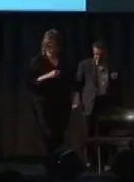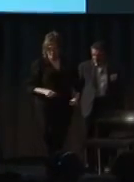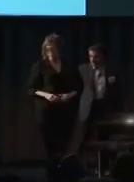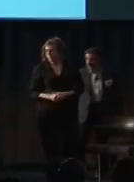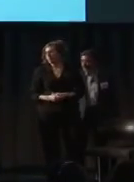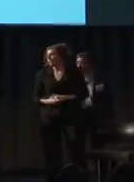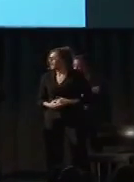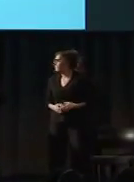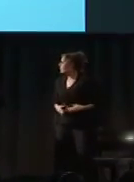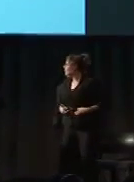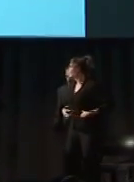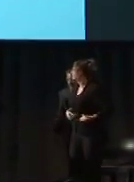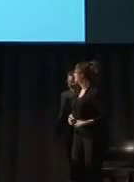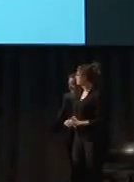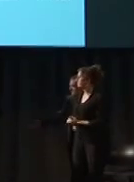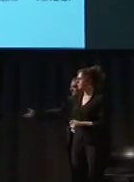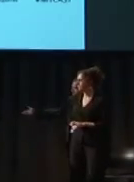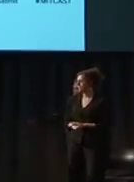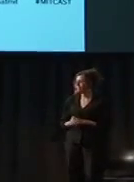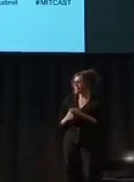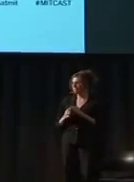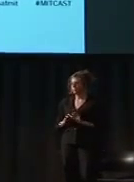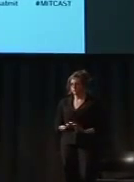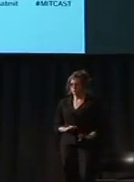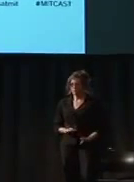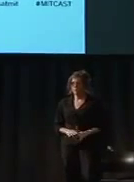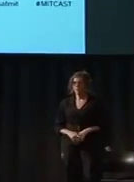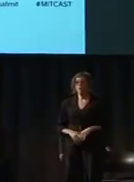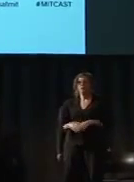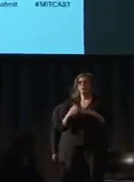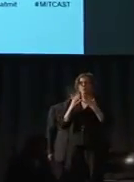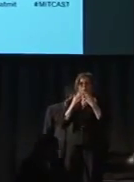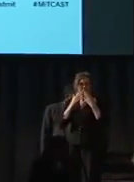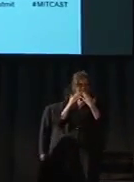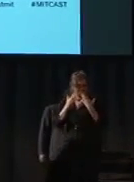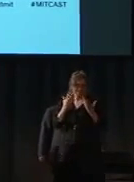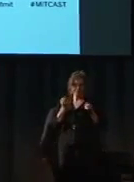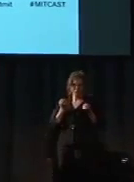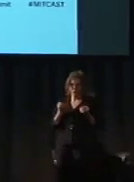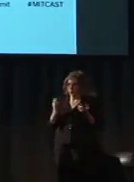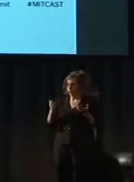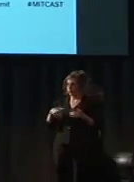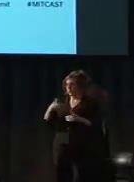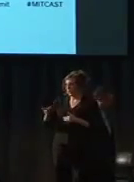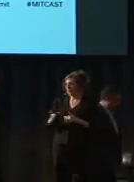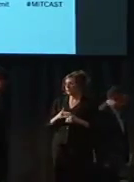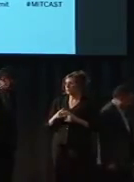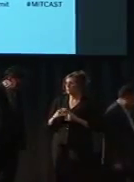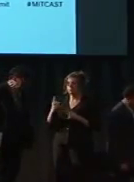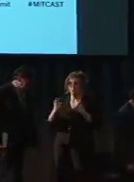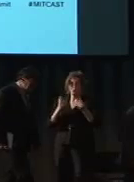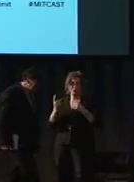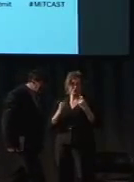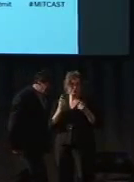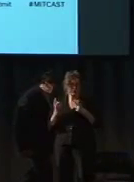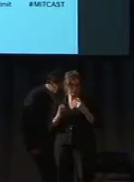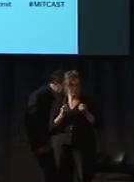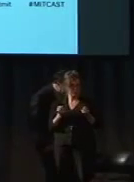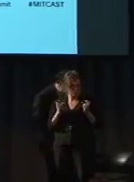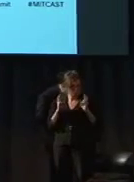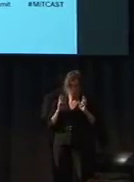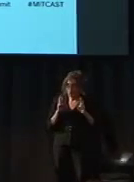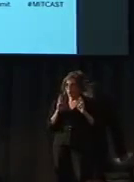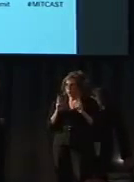So we are going to take questions, and we hope to involve people sitting in